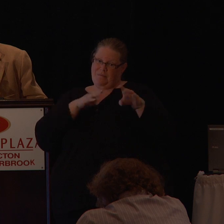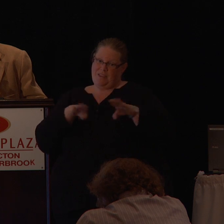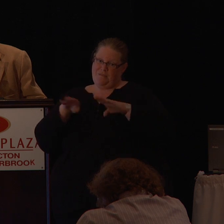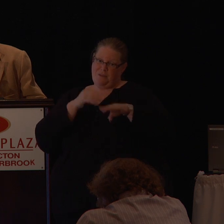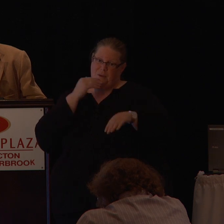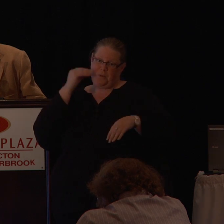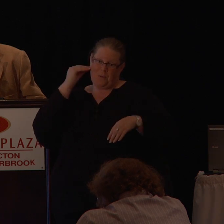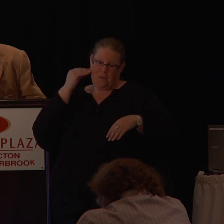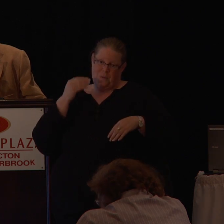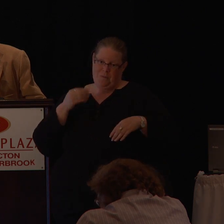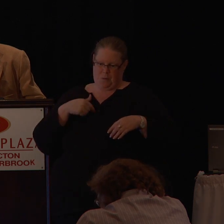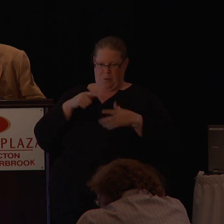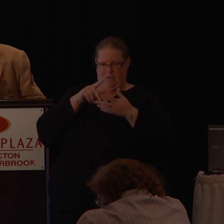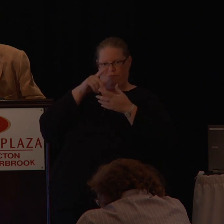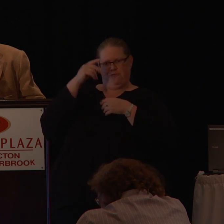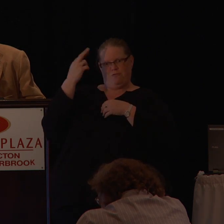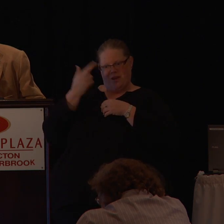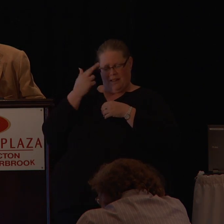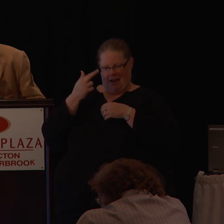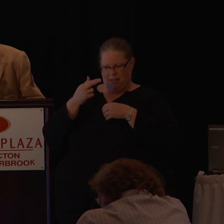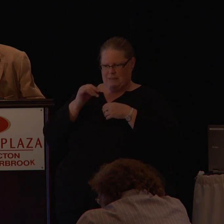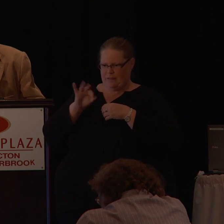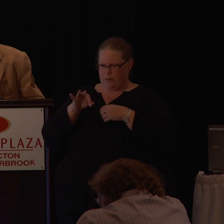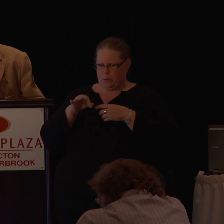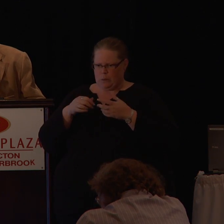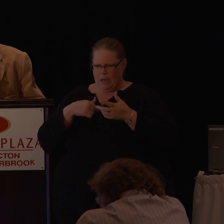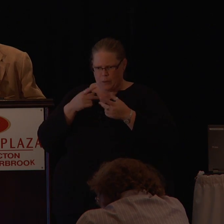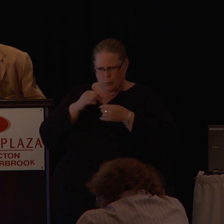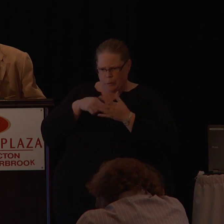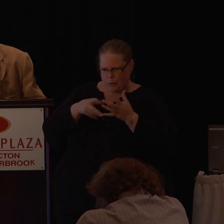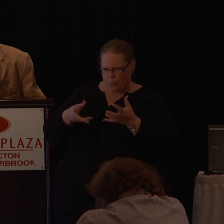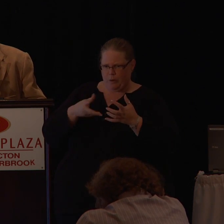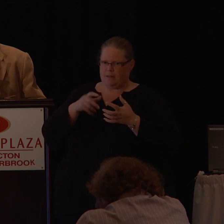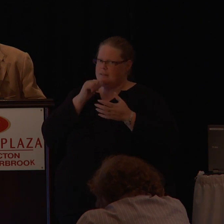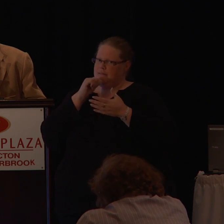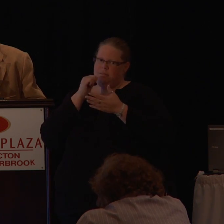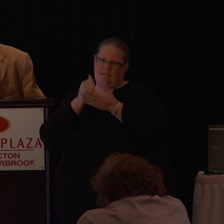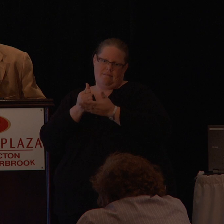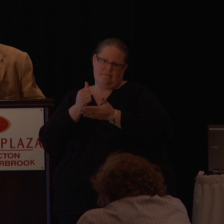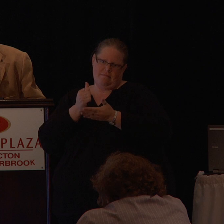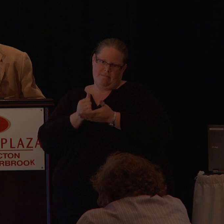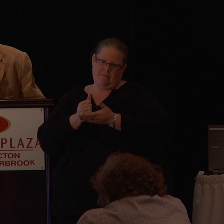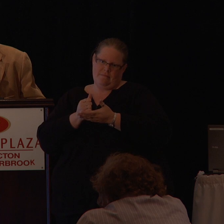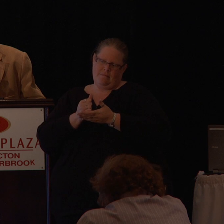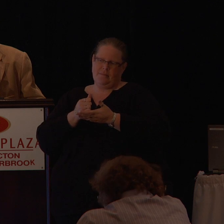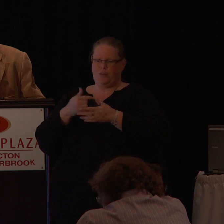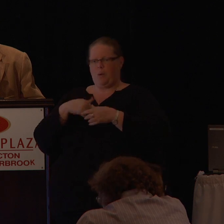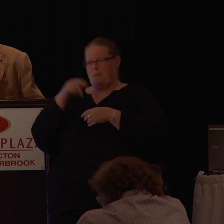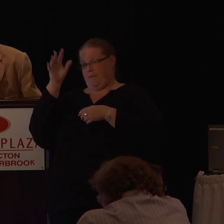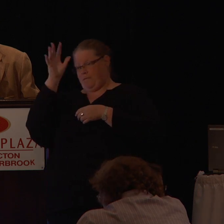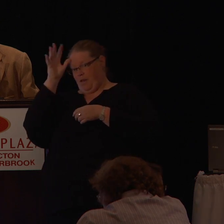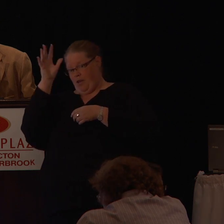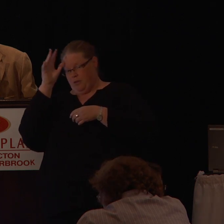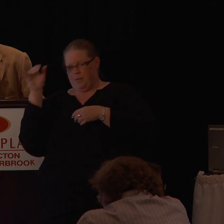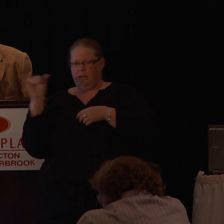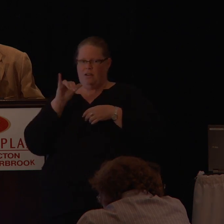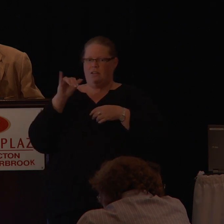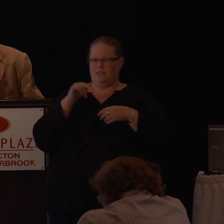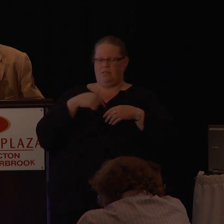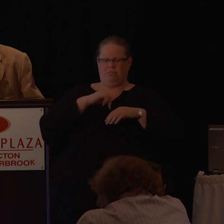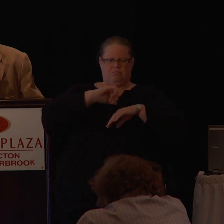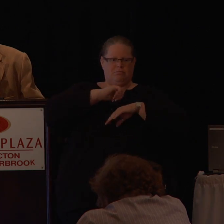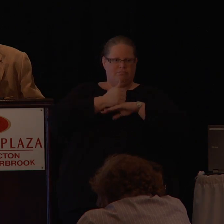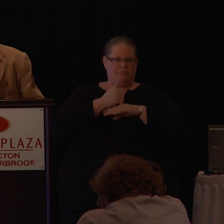serious autistic behavior. I'm speaking as an advocate who's also been involved in the establishment of ABA programs